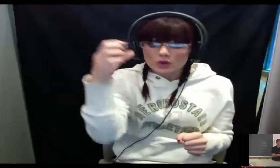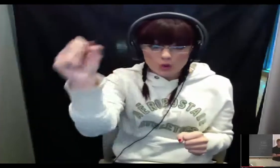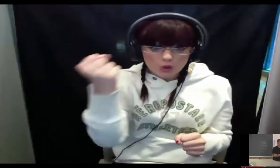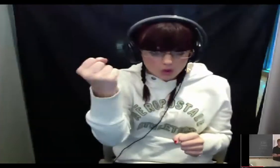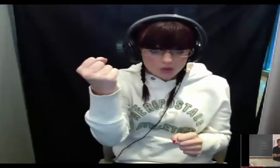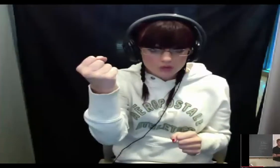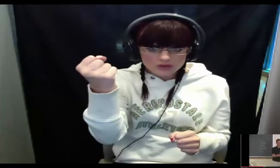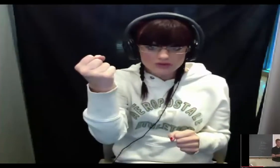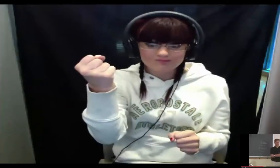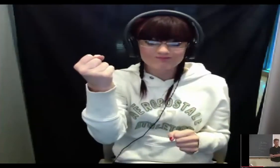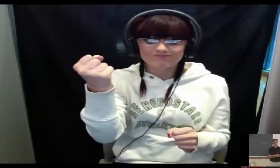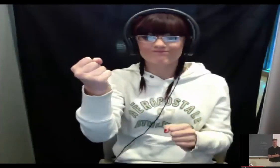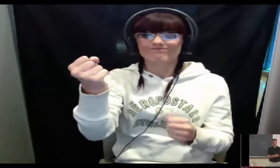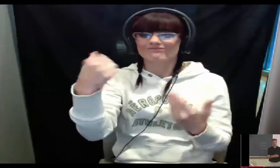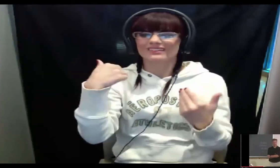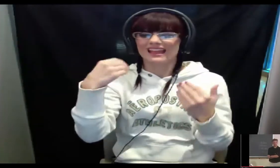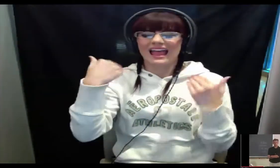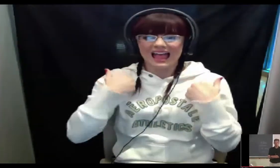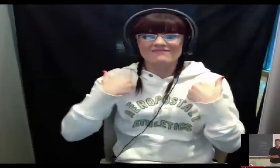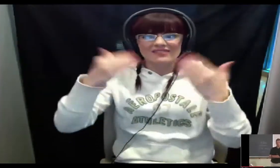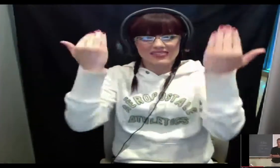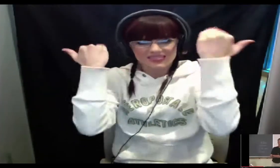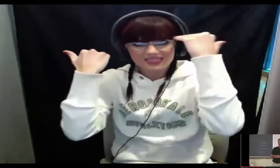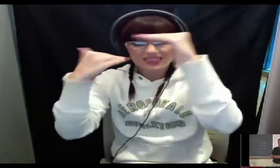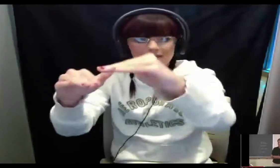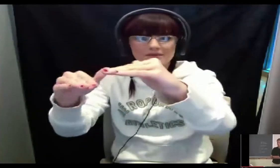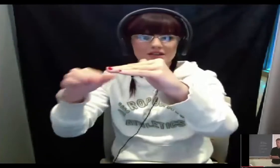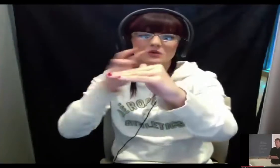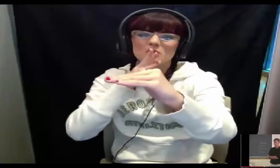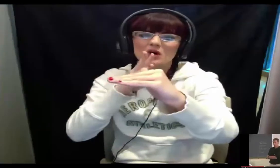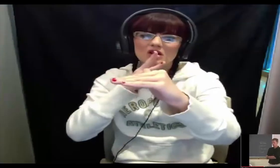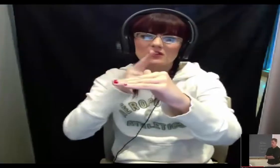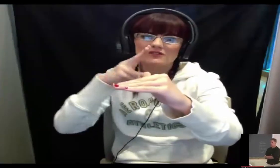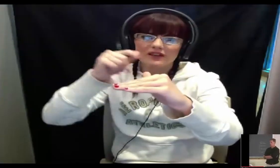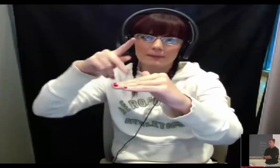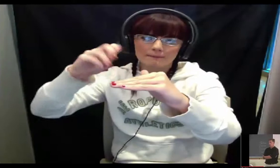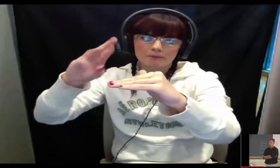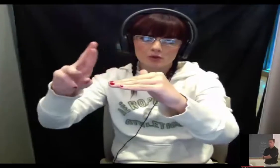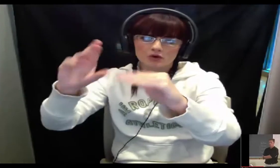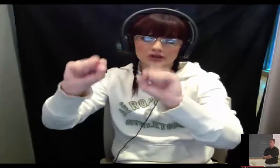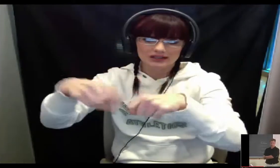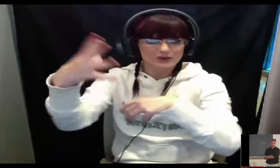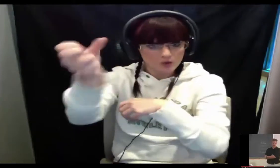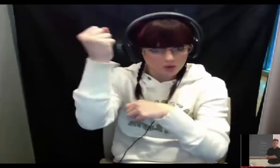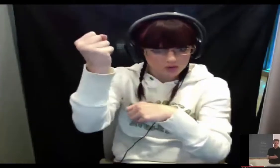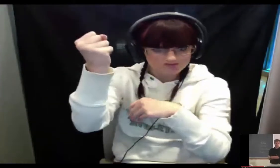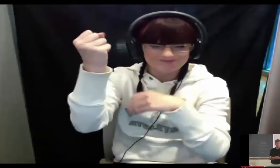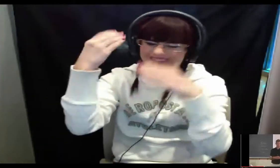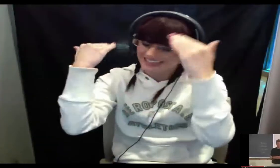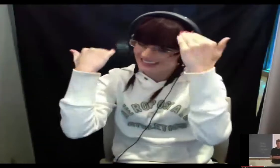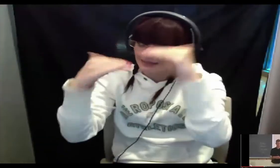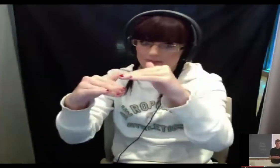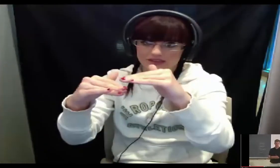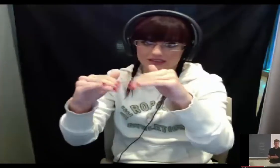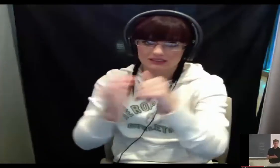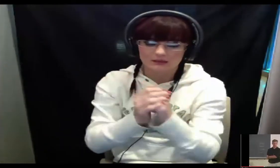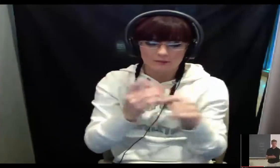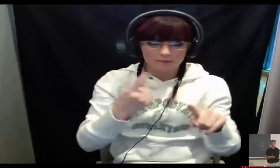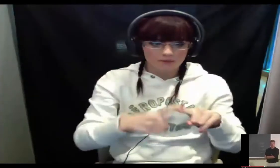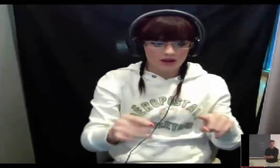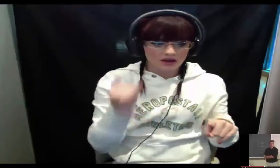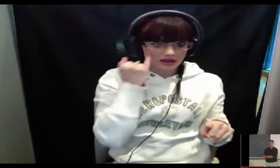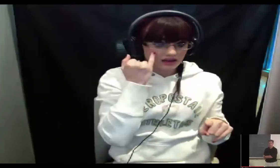point where it loses its ability to hold water vapor, what does it do?